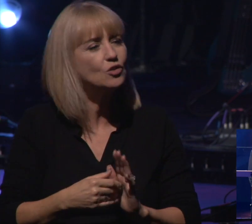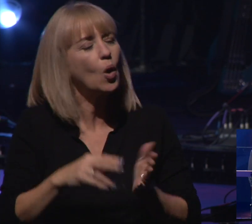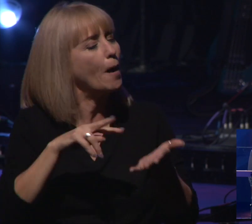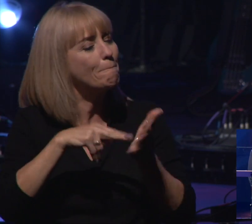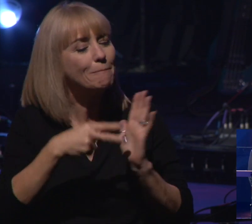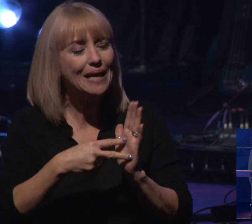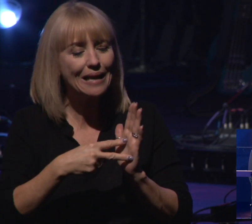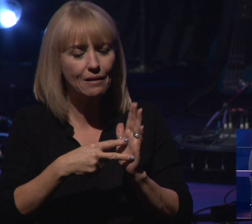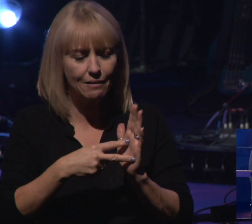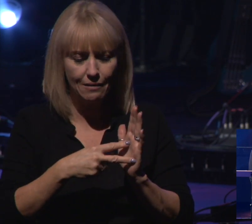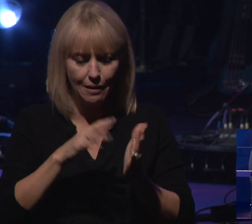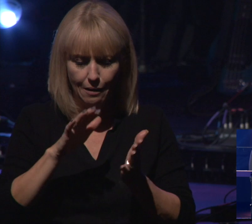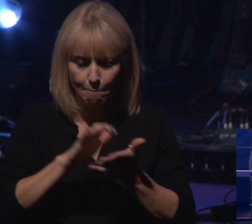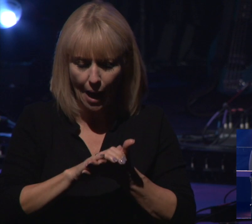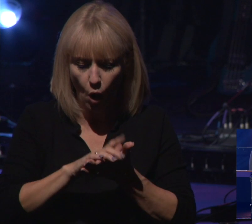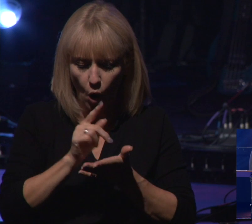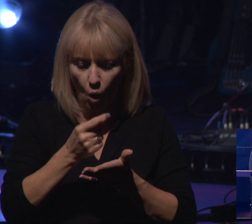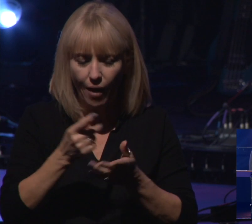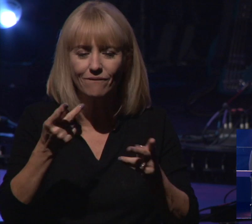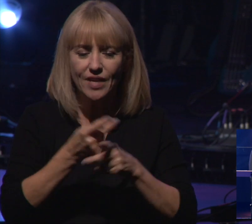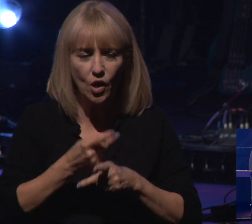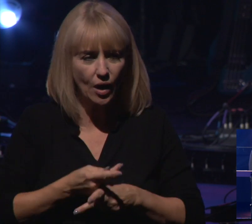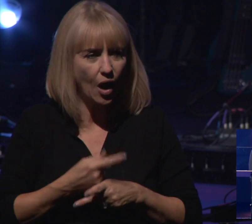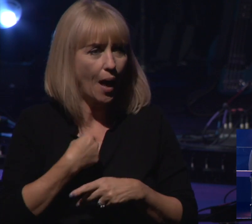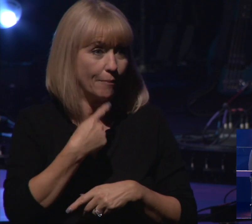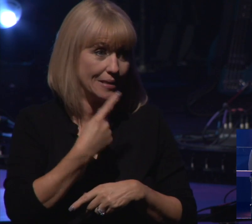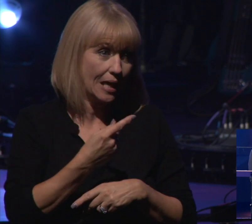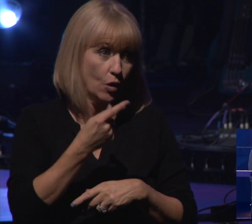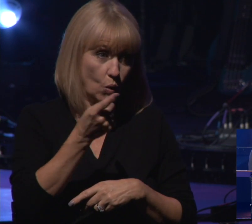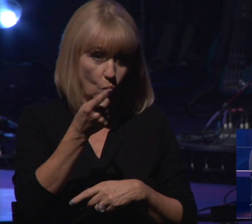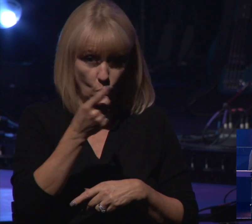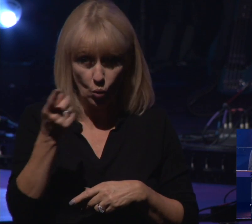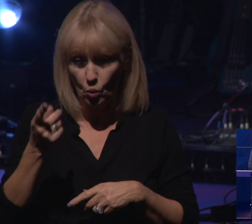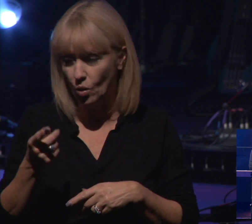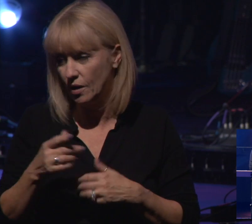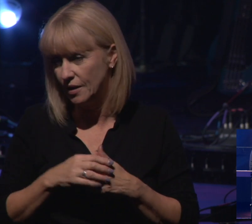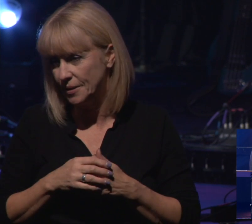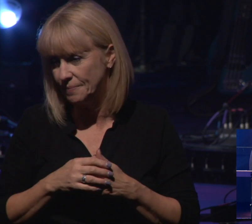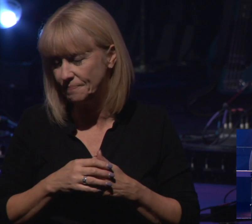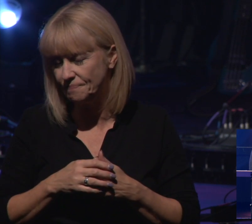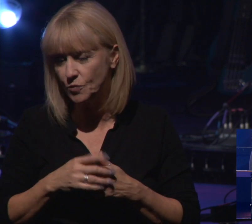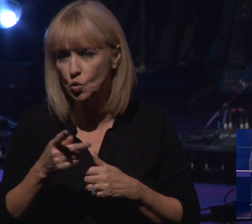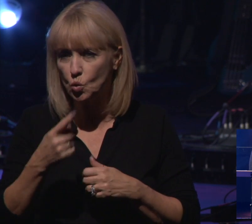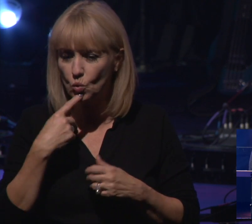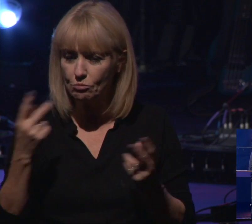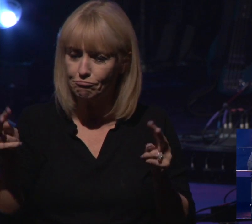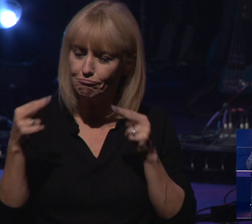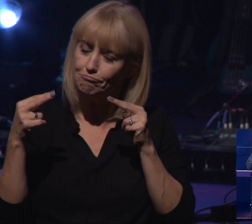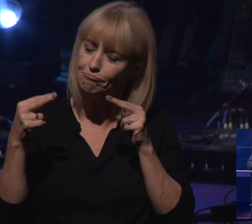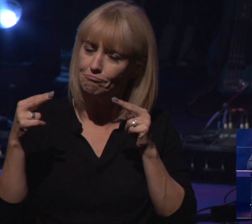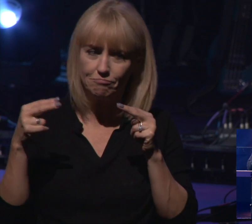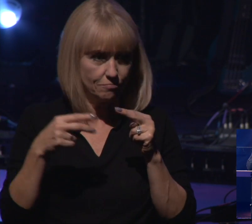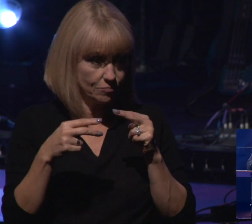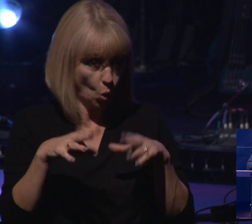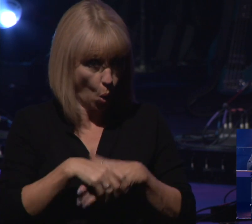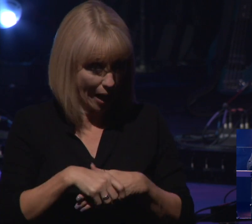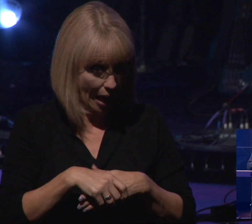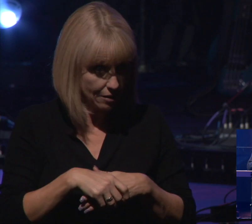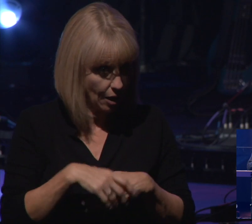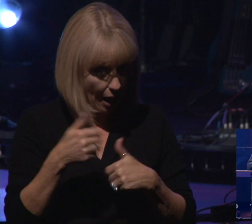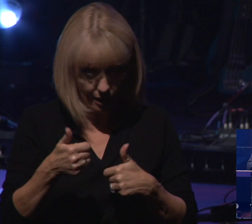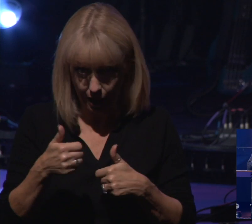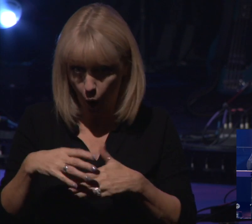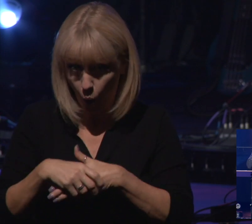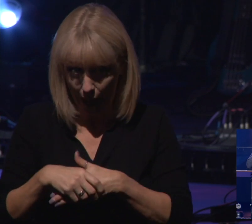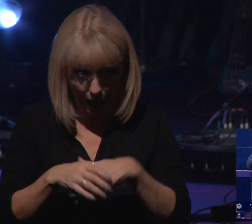married, but now saying, okay, let's figure this out. So when I ask you to do this with me now, I'm asking you to say, okay, we're going to make this